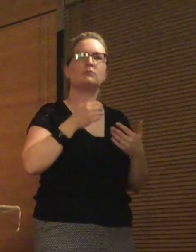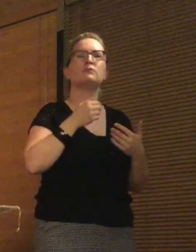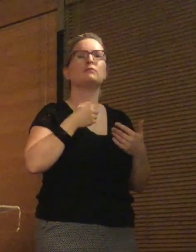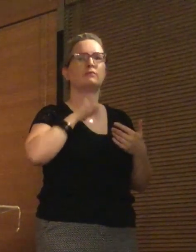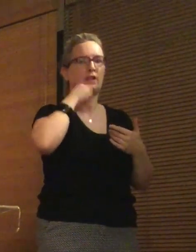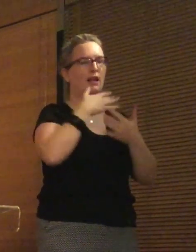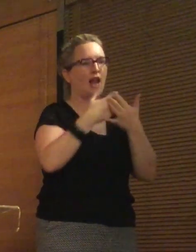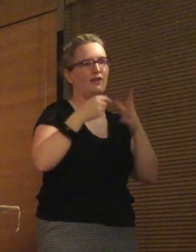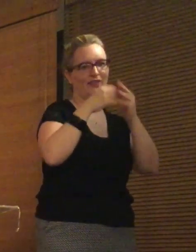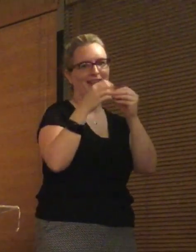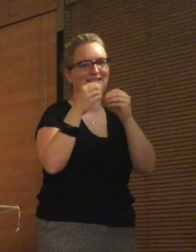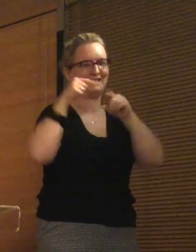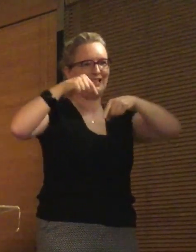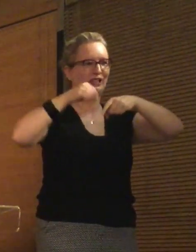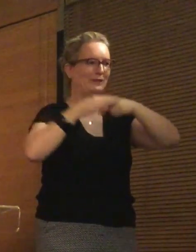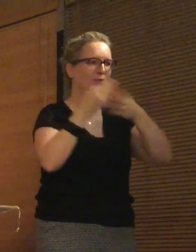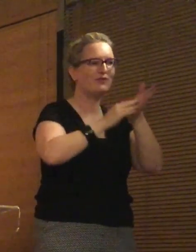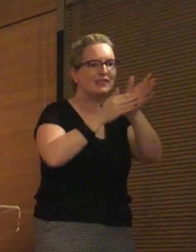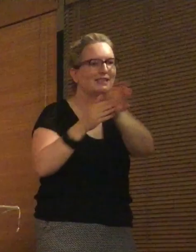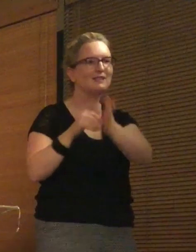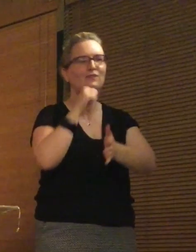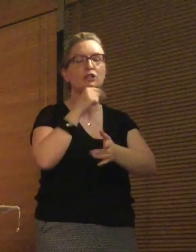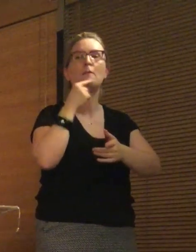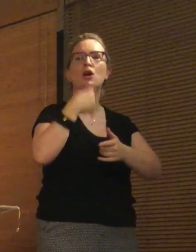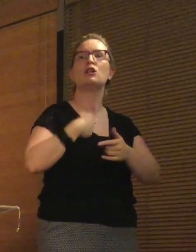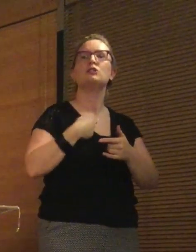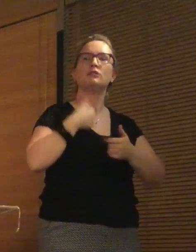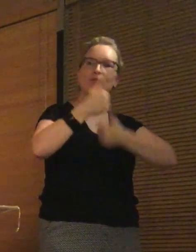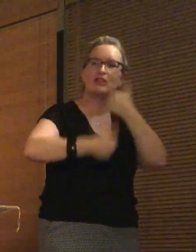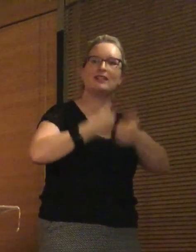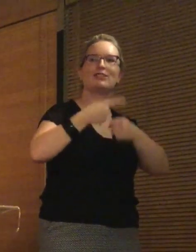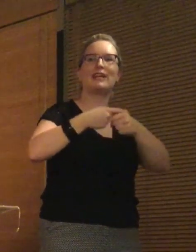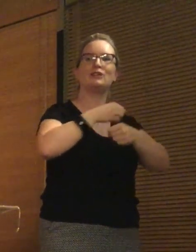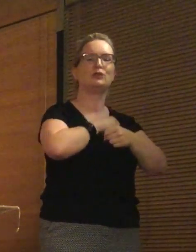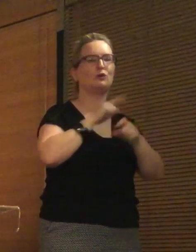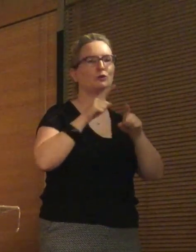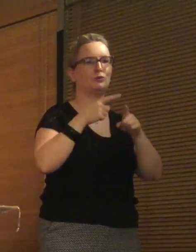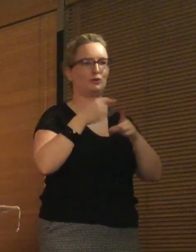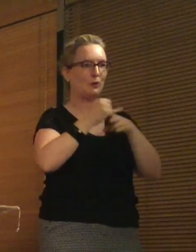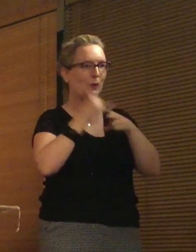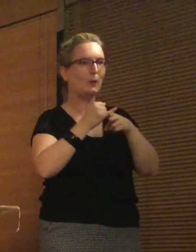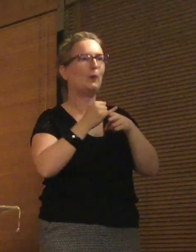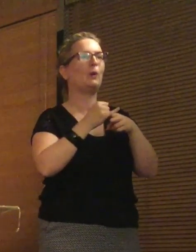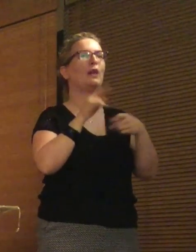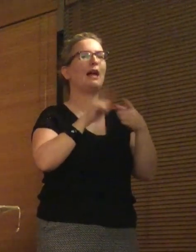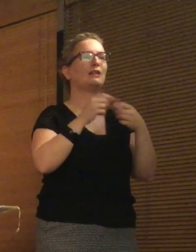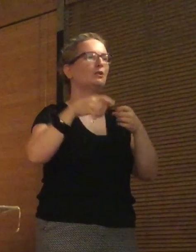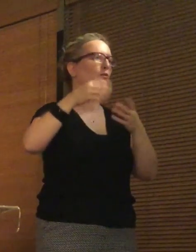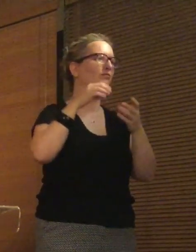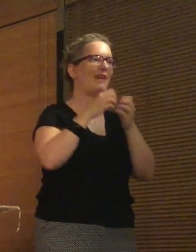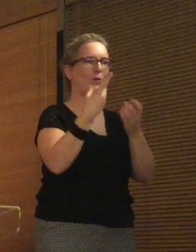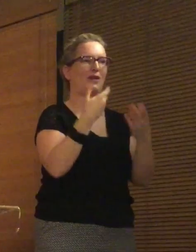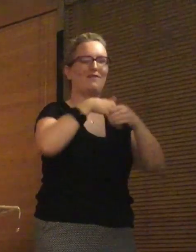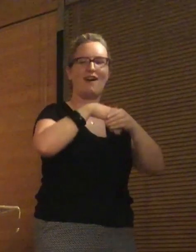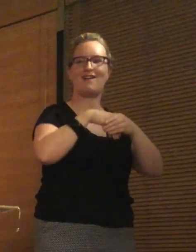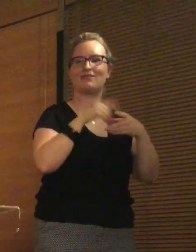to remedy and a lot to be done. So congratulations again to the Markovitch School and to all concerned,